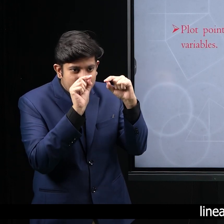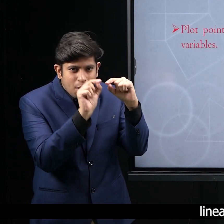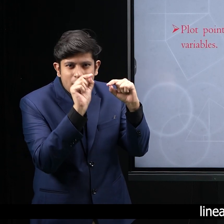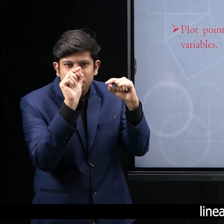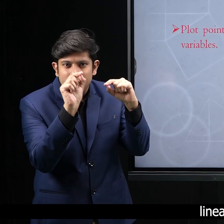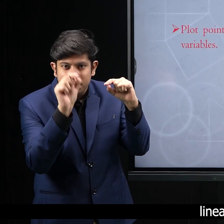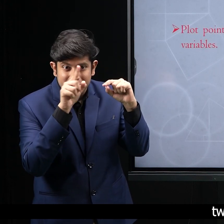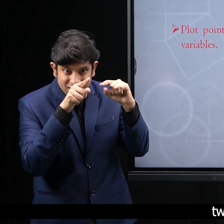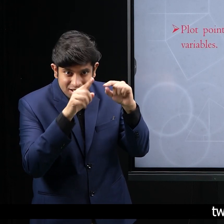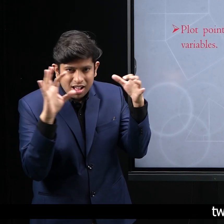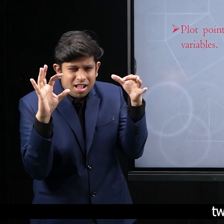linear equations in two variables,